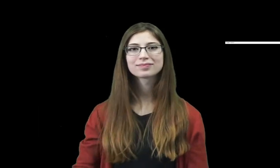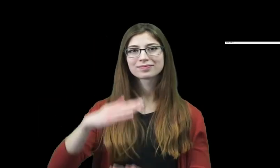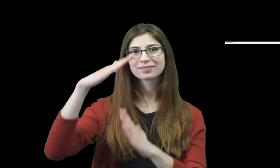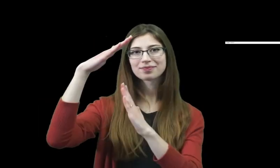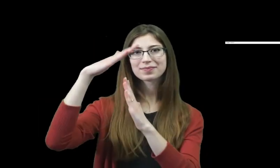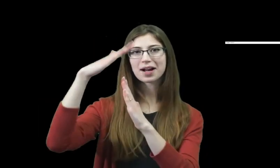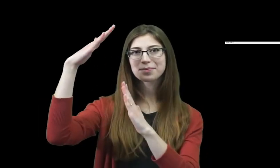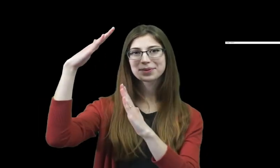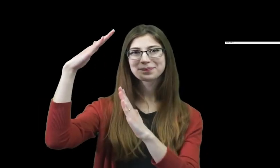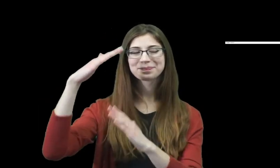Top.